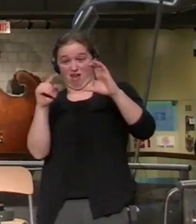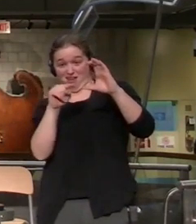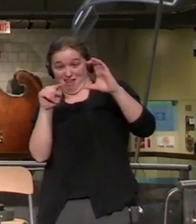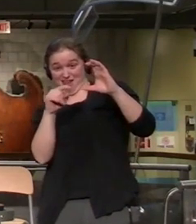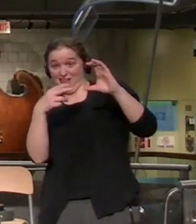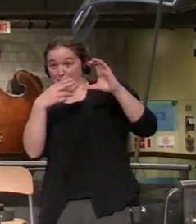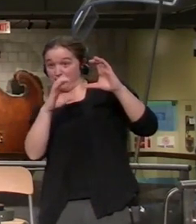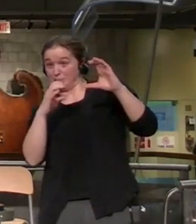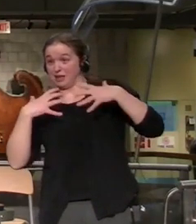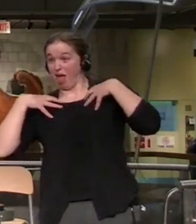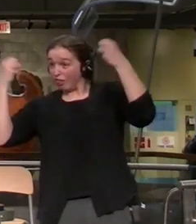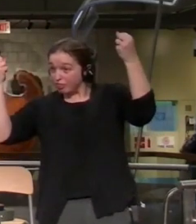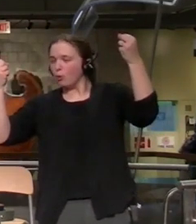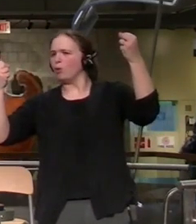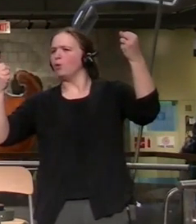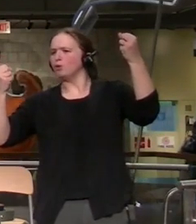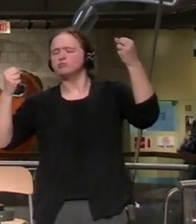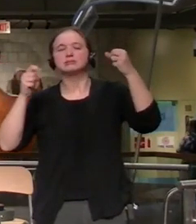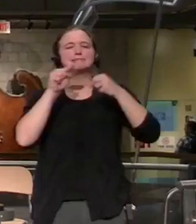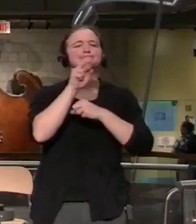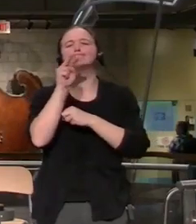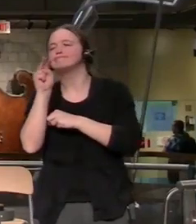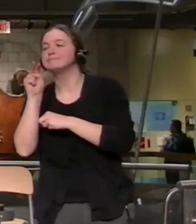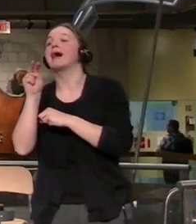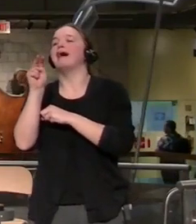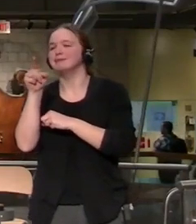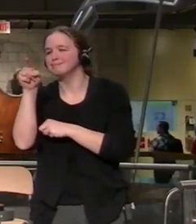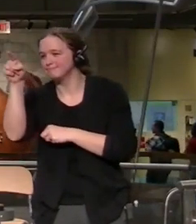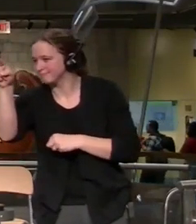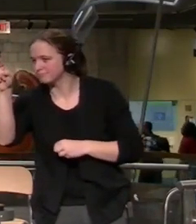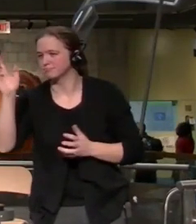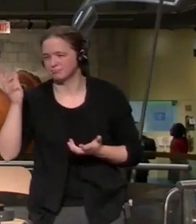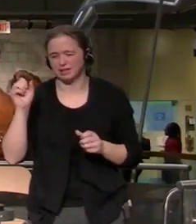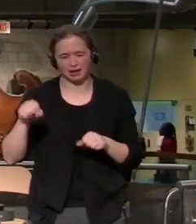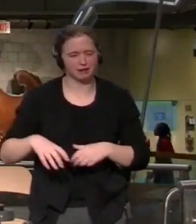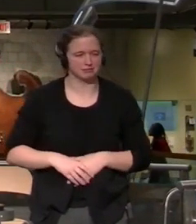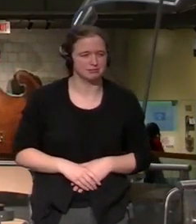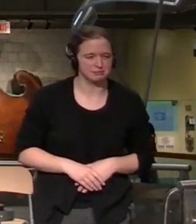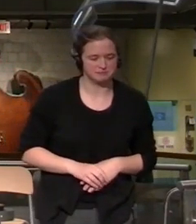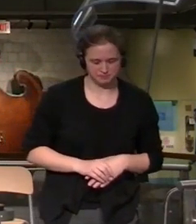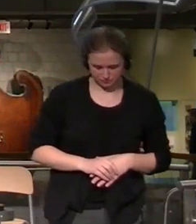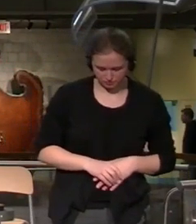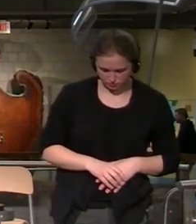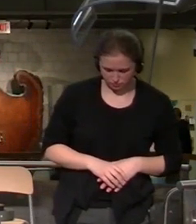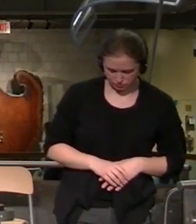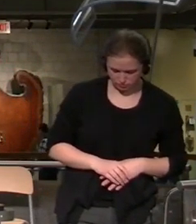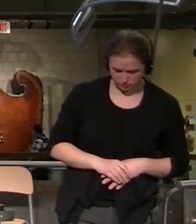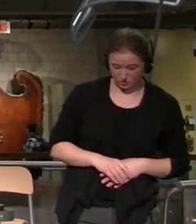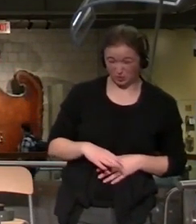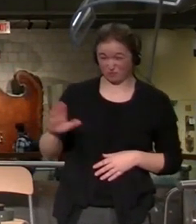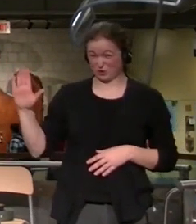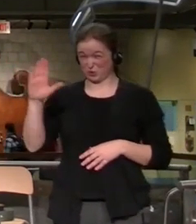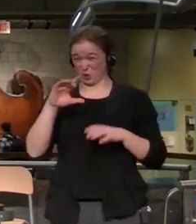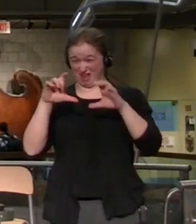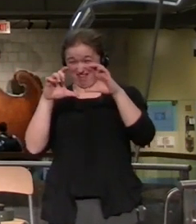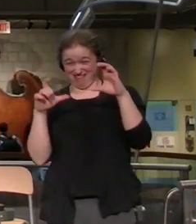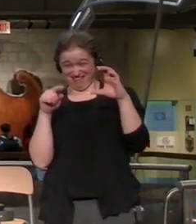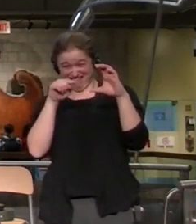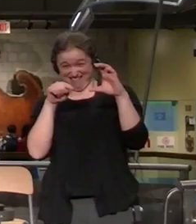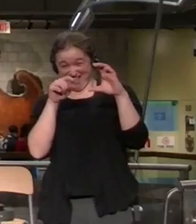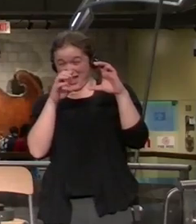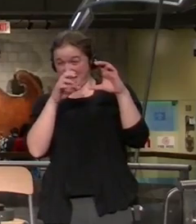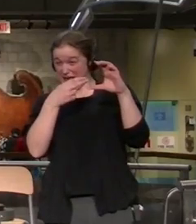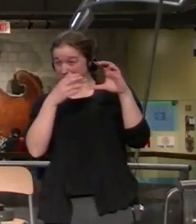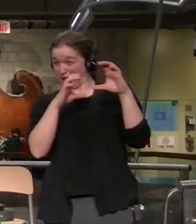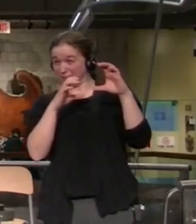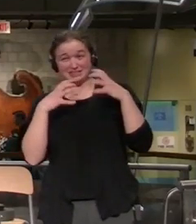platform. If you have something wrong with your hippocampus, you cannot effectively draw on your memories to be able to navigate. Now, this is